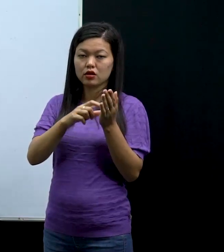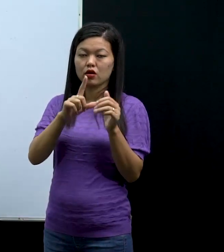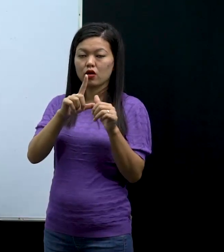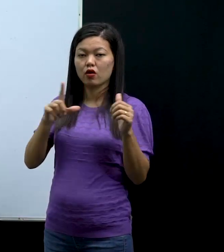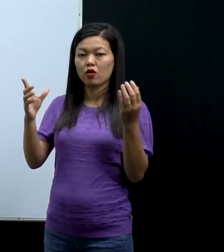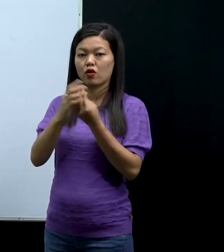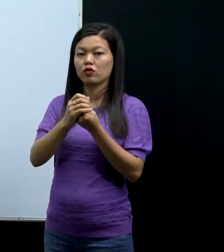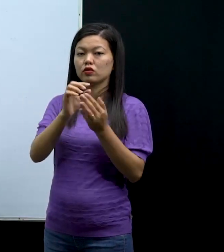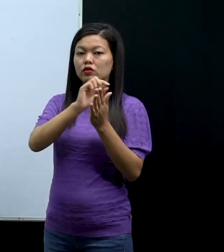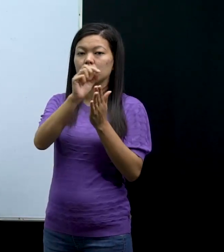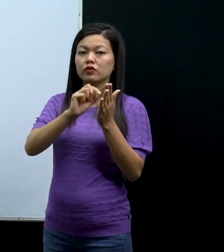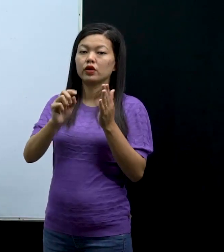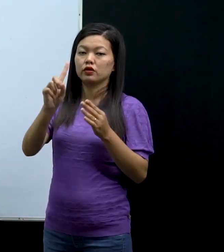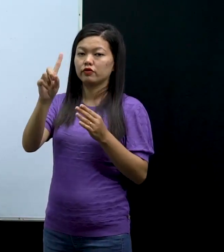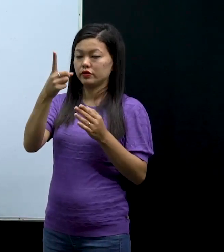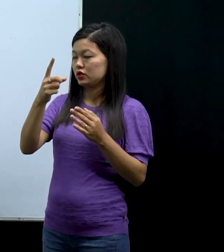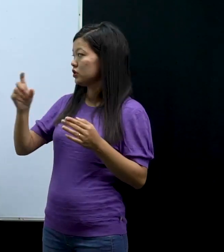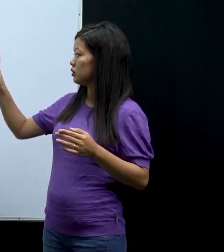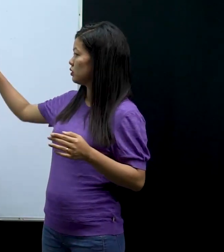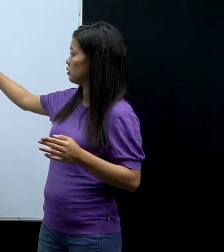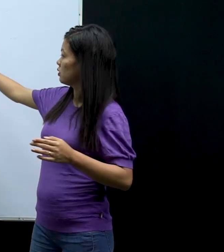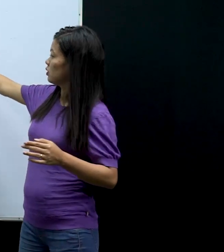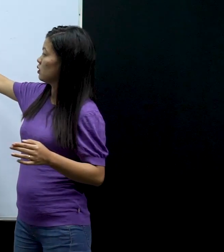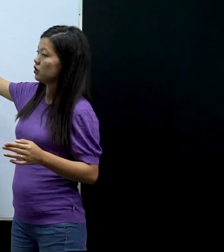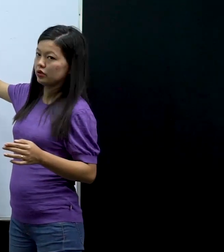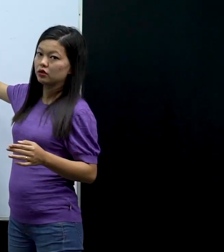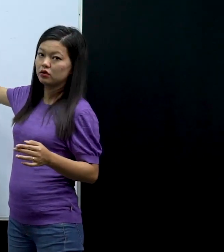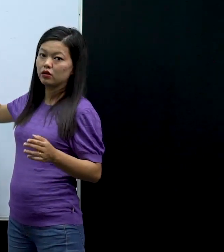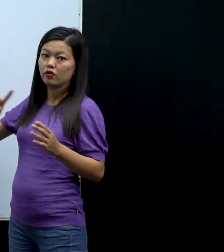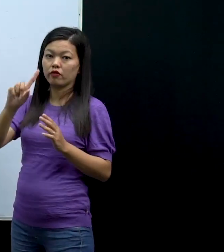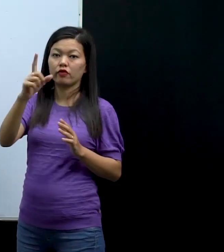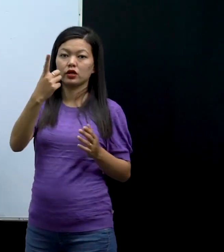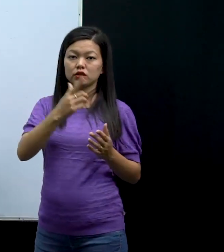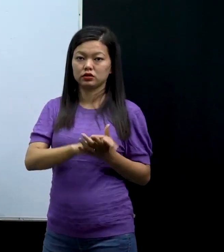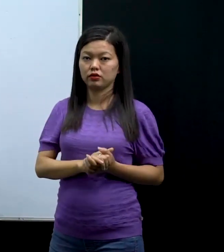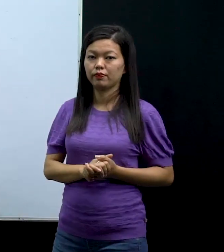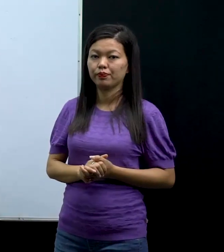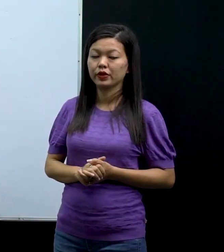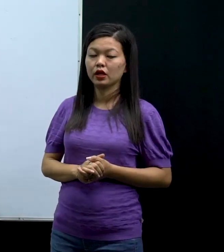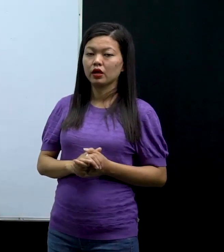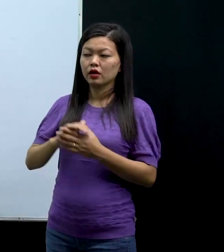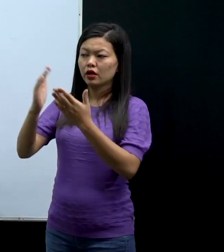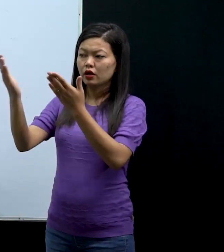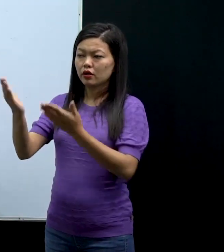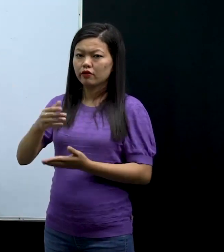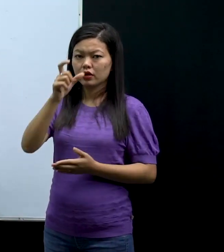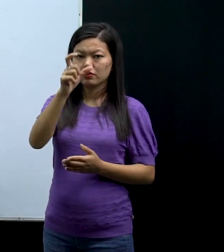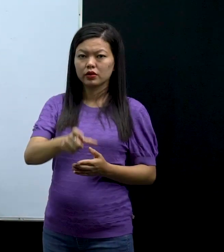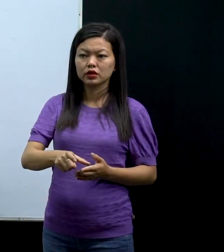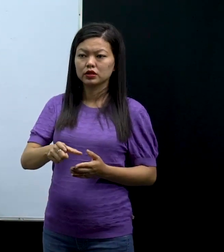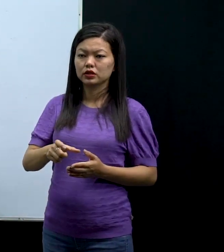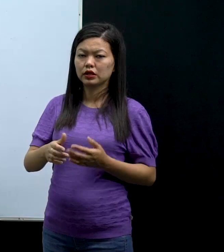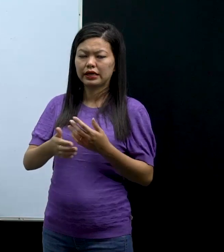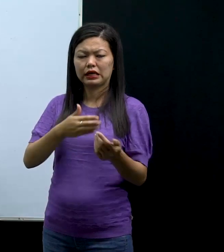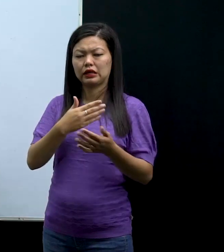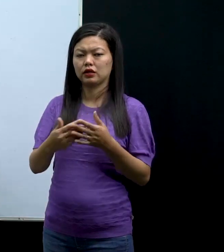where he is working. Because you are not inviting that person because he lives in a certain area or he lives in a certain